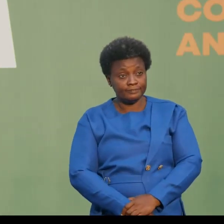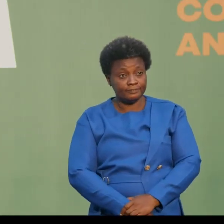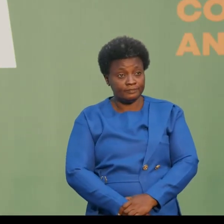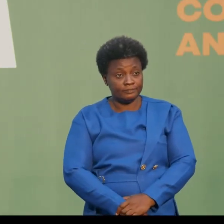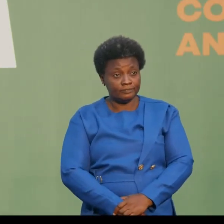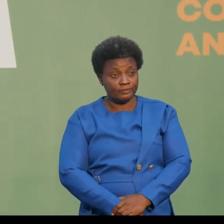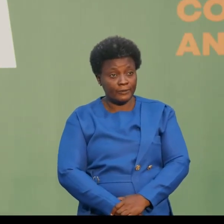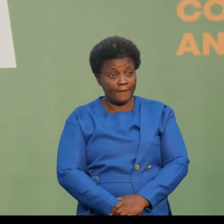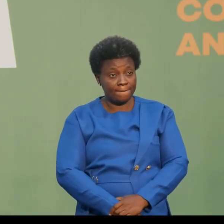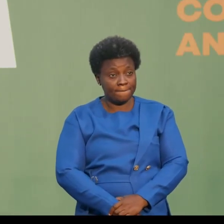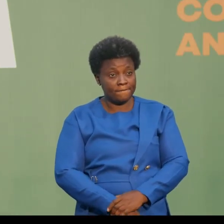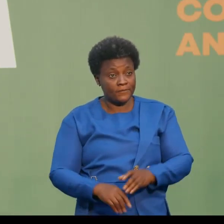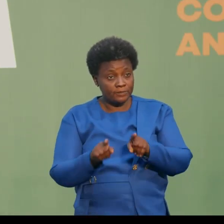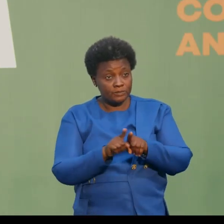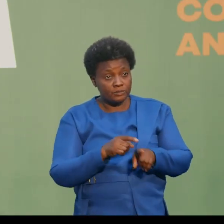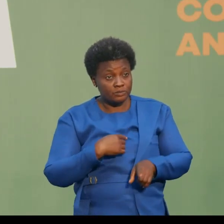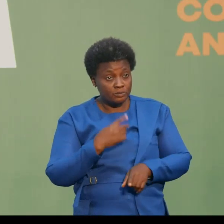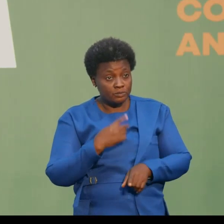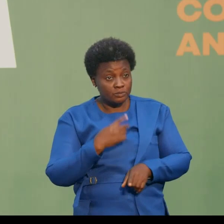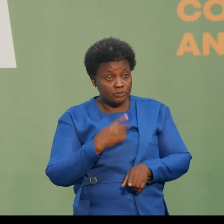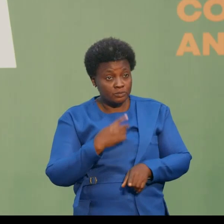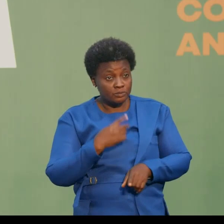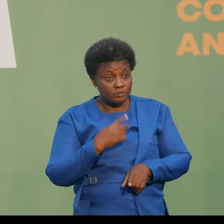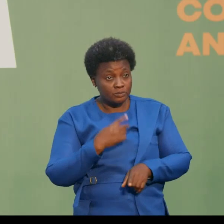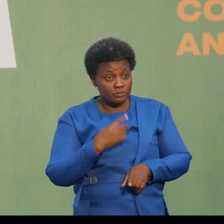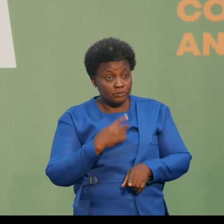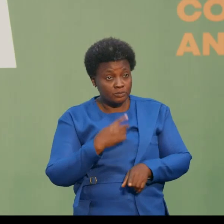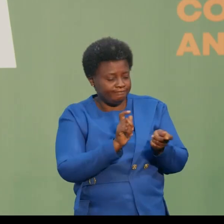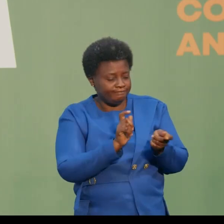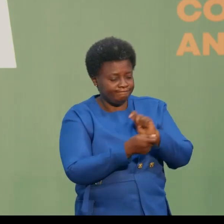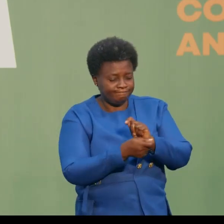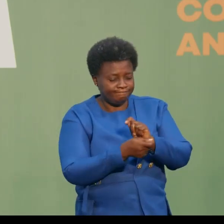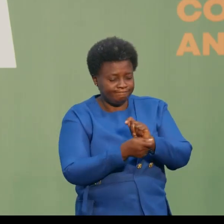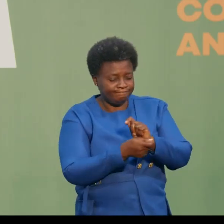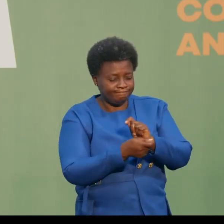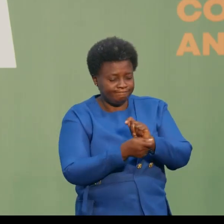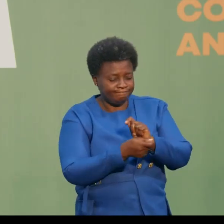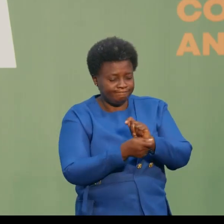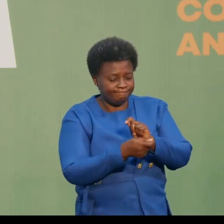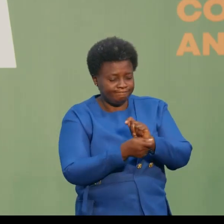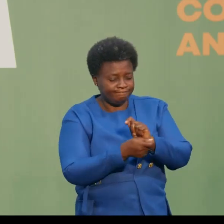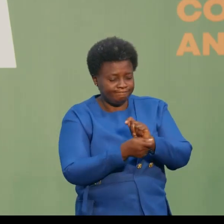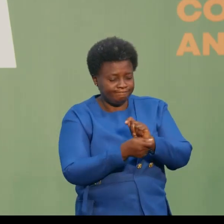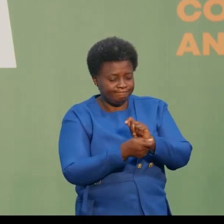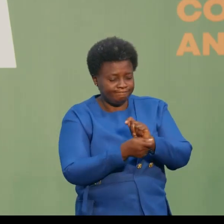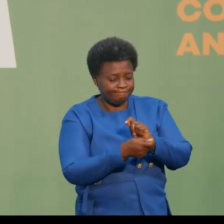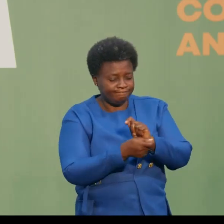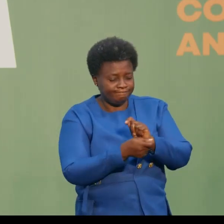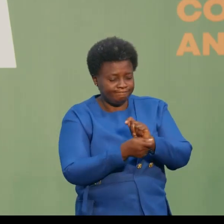As you are aware, combination HIV prevention is now key to achieving